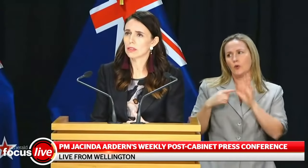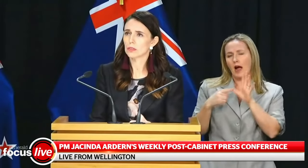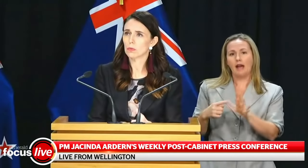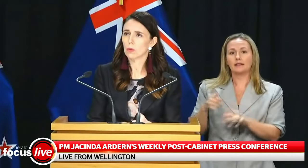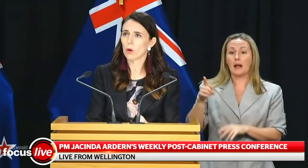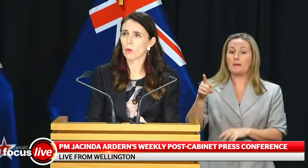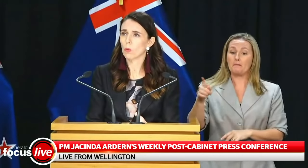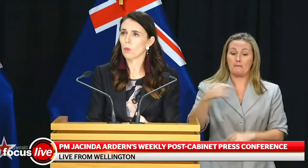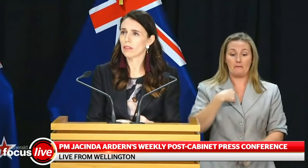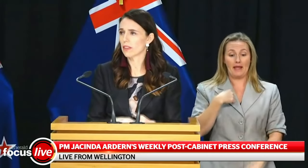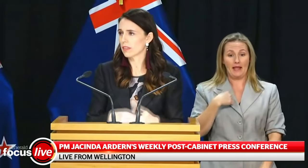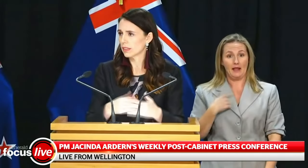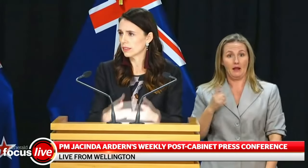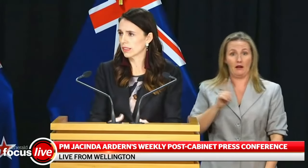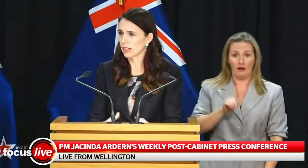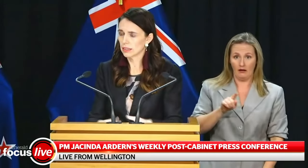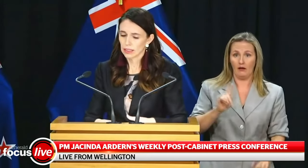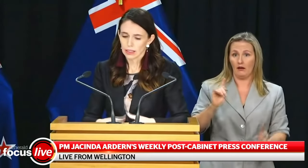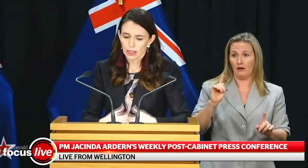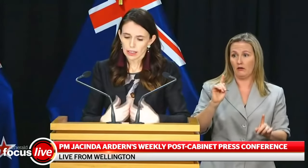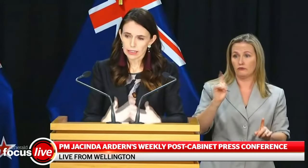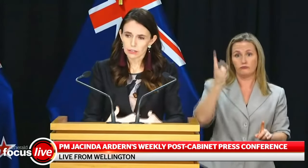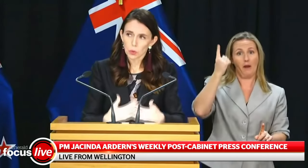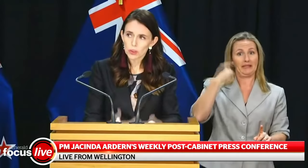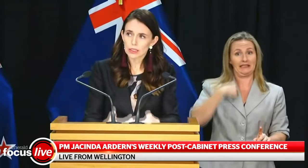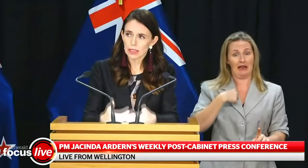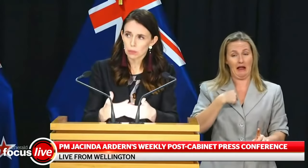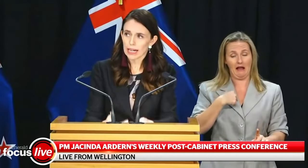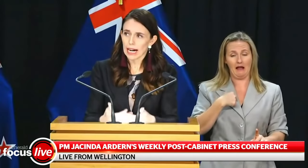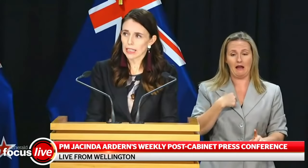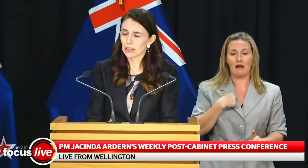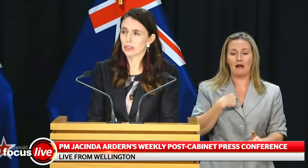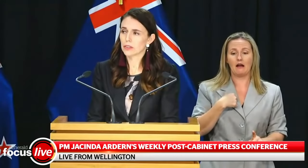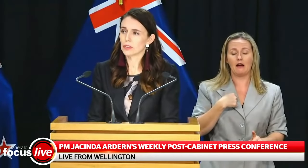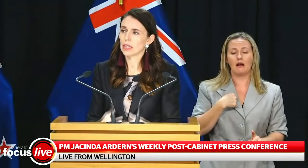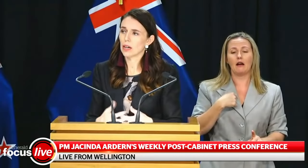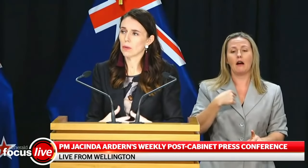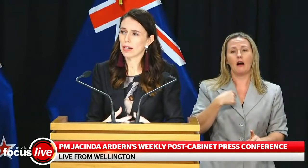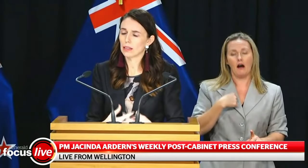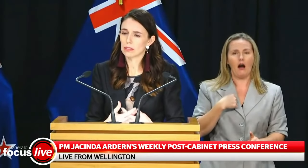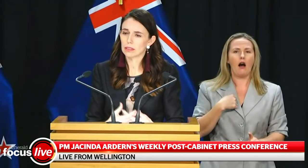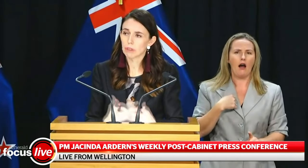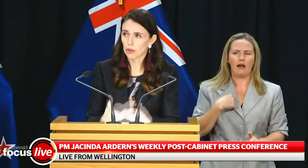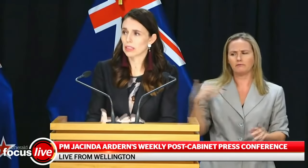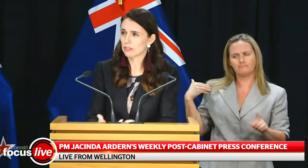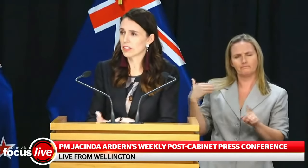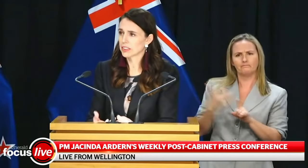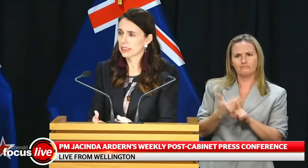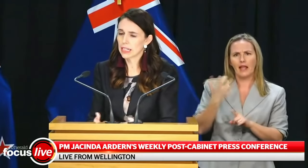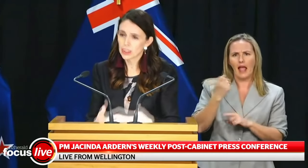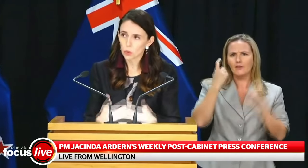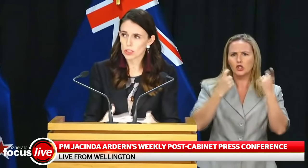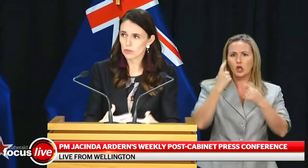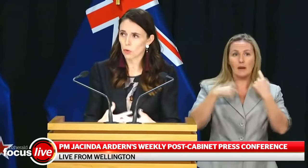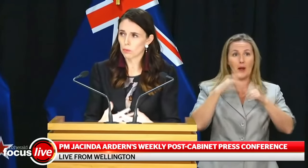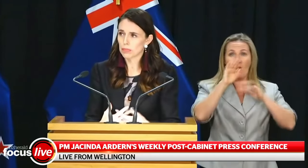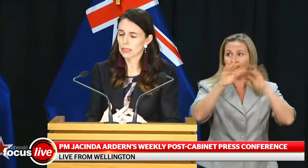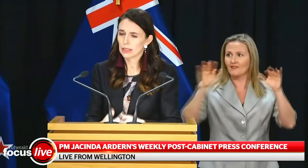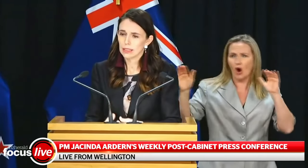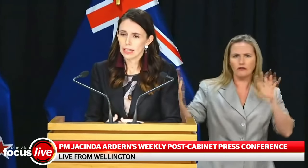up this role, one of the things that I said, of course, we are concerned around foreign interference in all